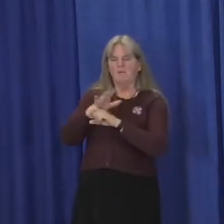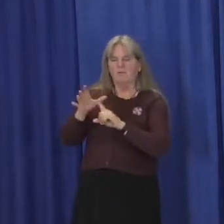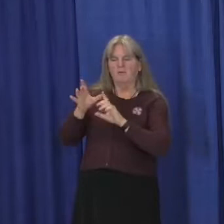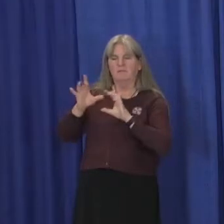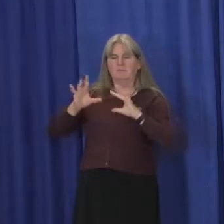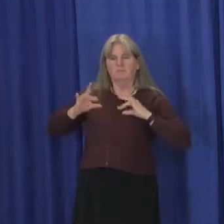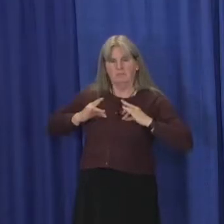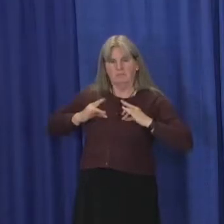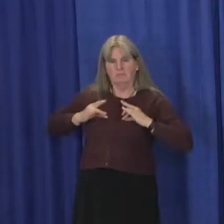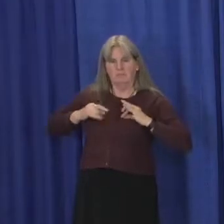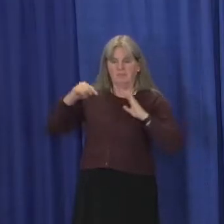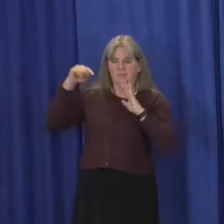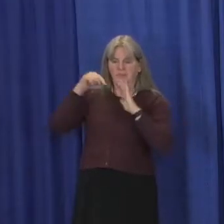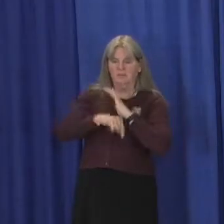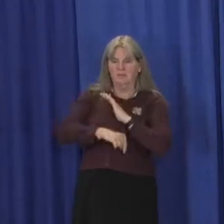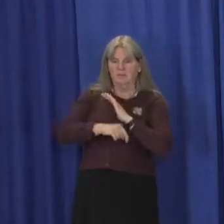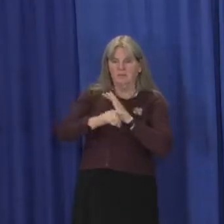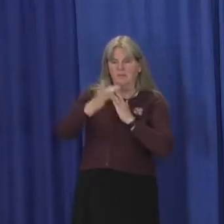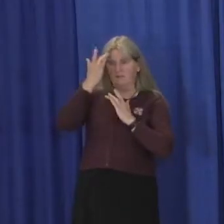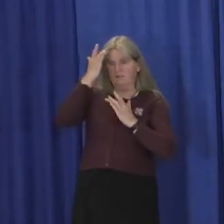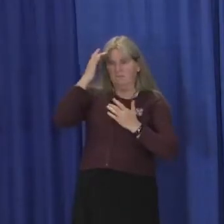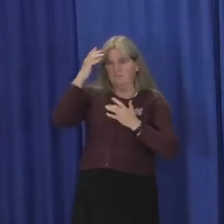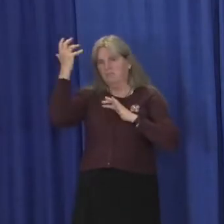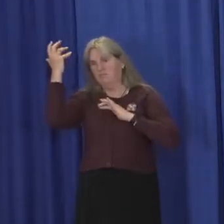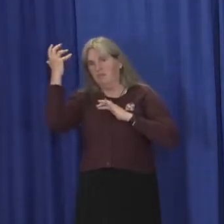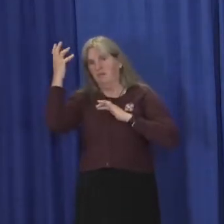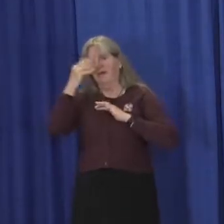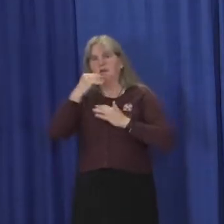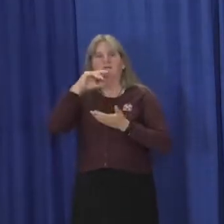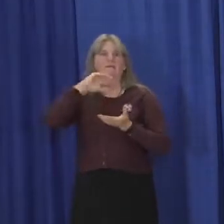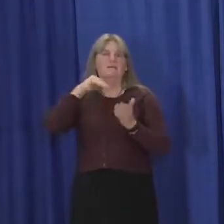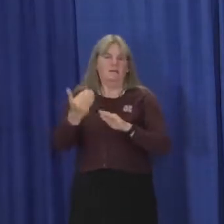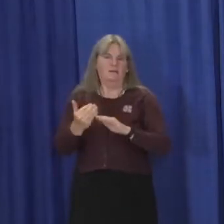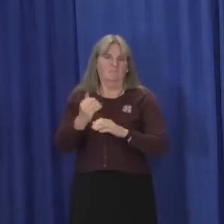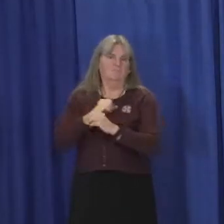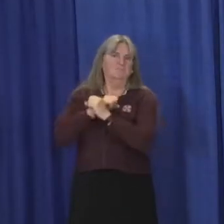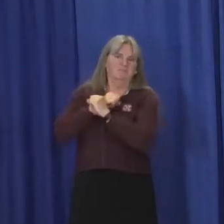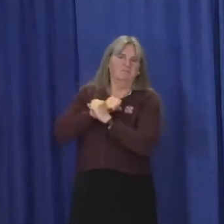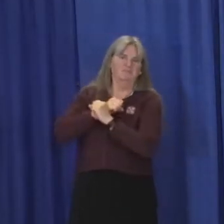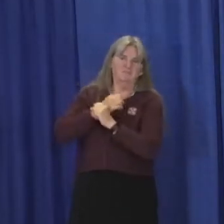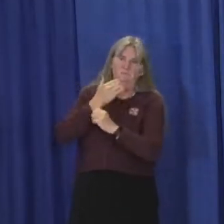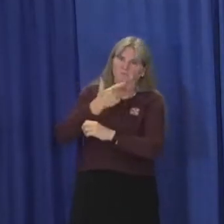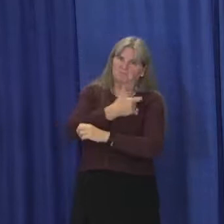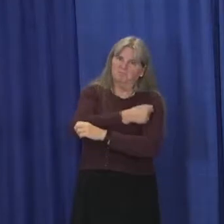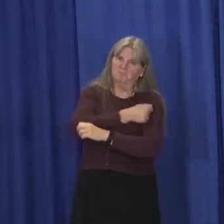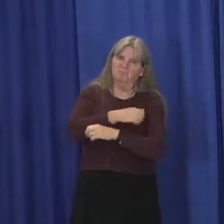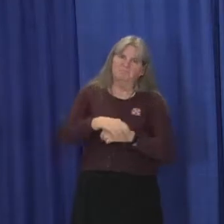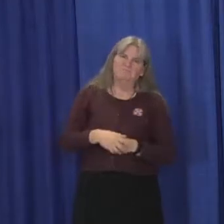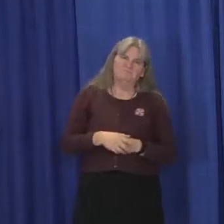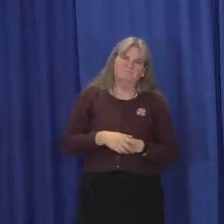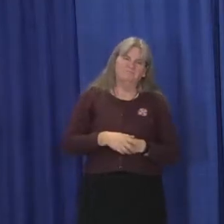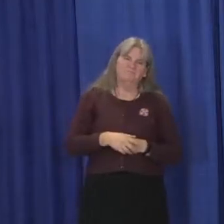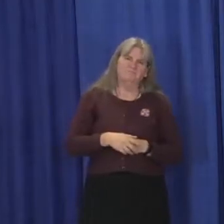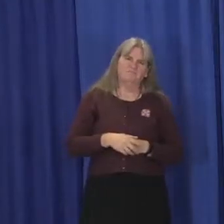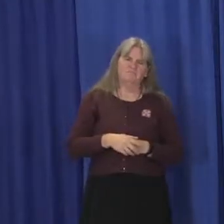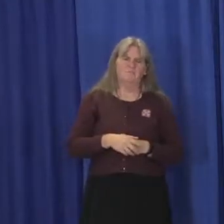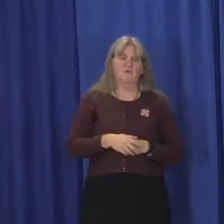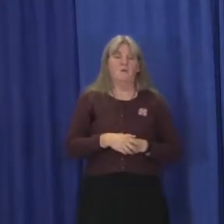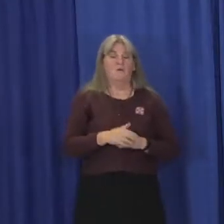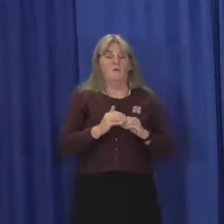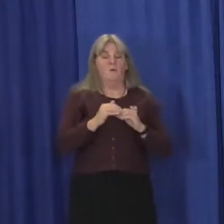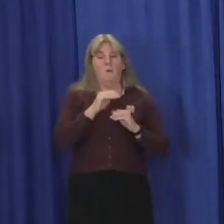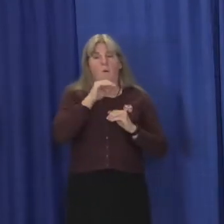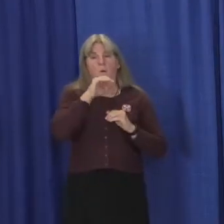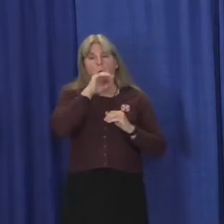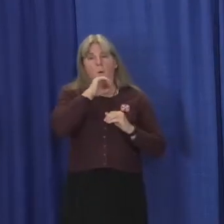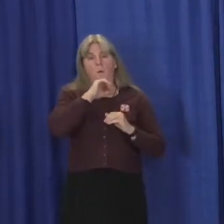severe disease, and death. I am also pleased that over 80%